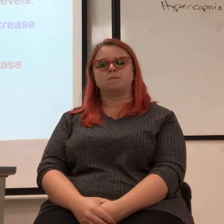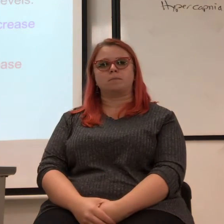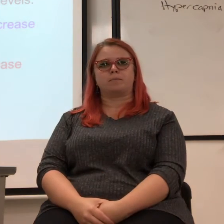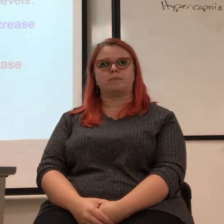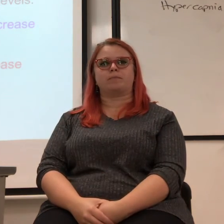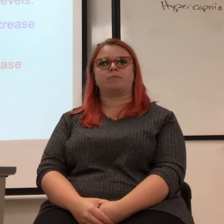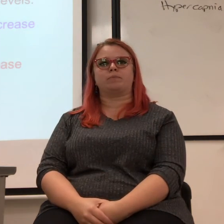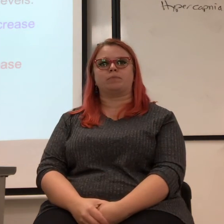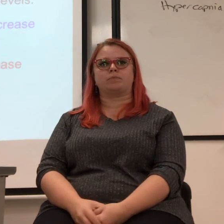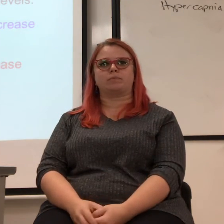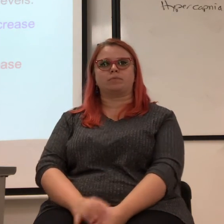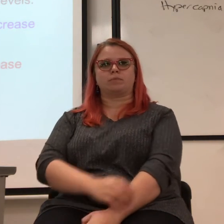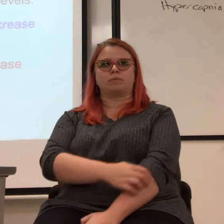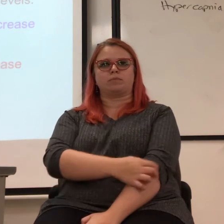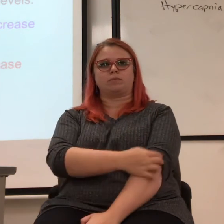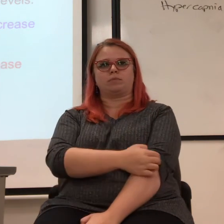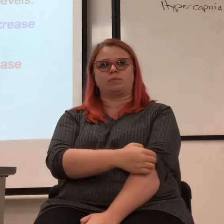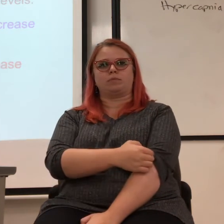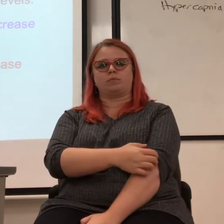Decrease the CO2.